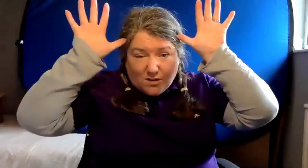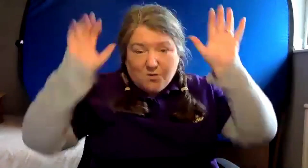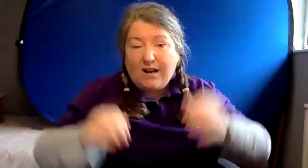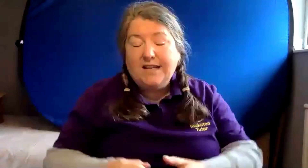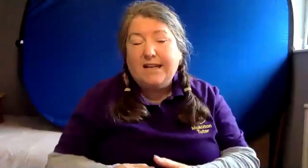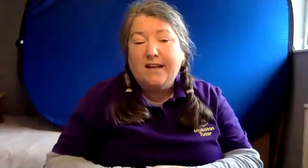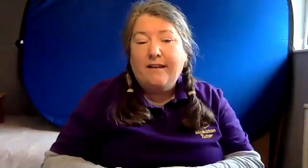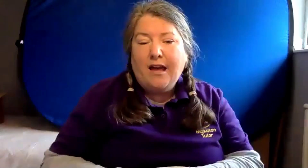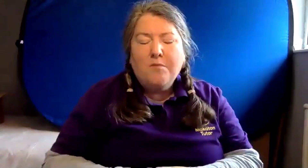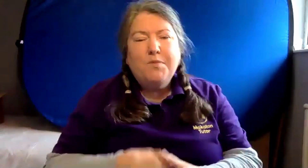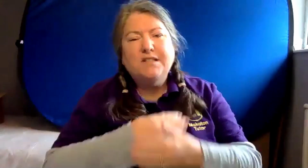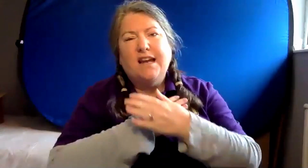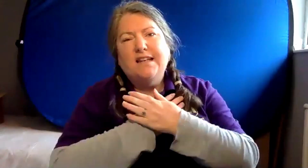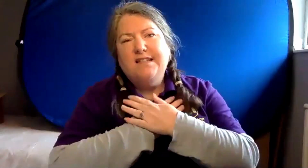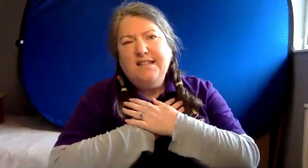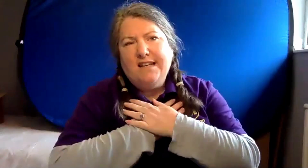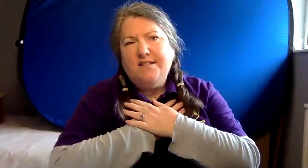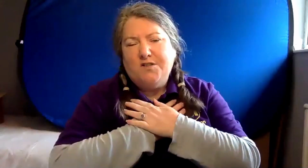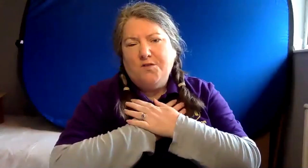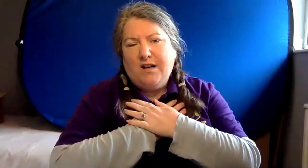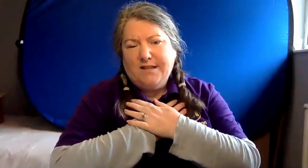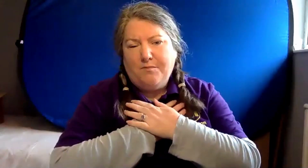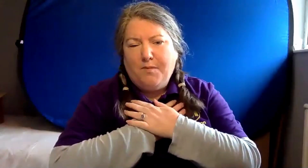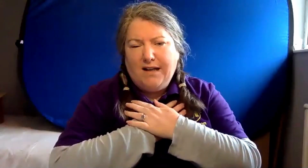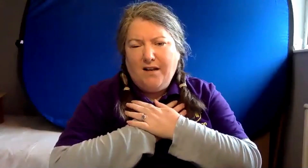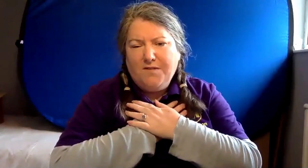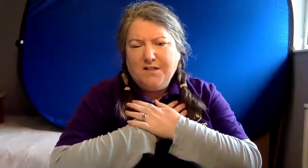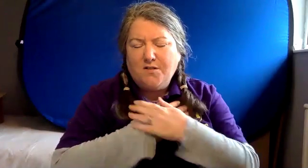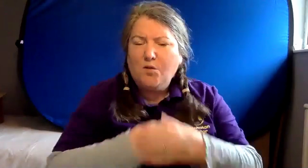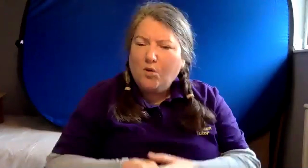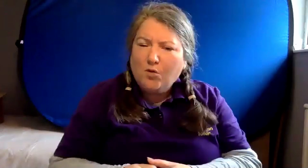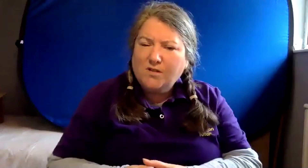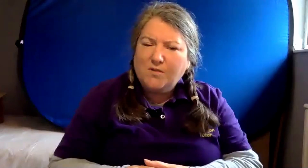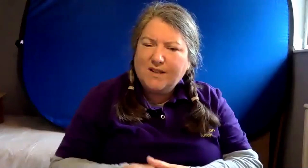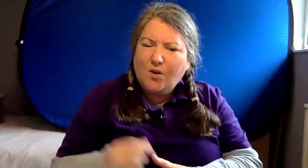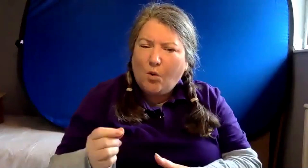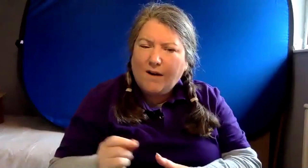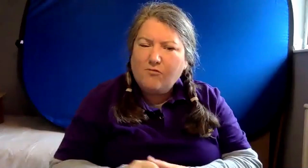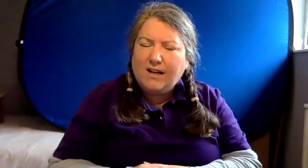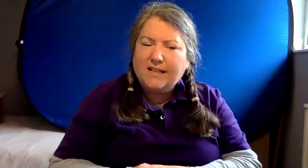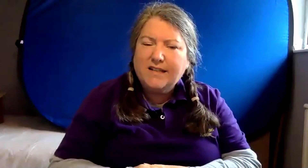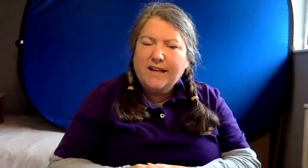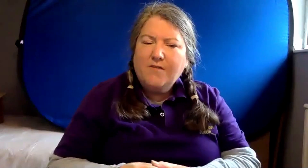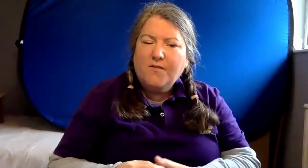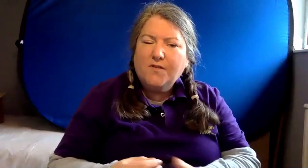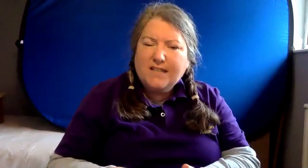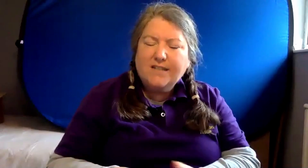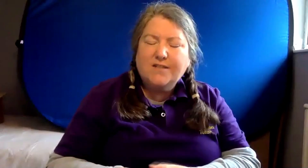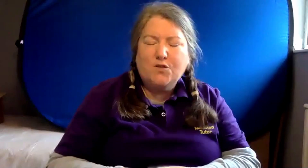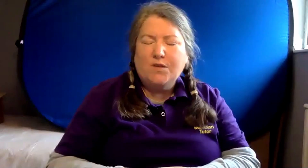do reindeer, but saying Dear Zoo, as in my love the zoo, also isn't quite right. For Dear Zoo, we're